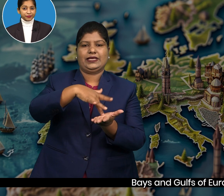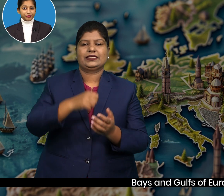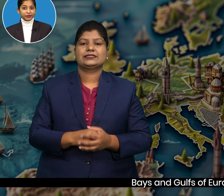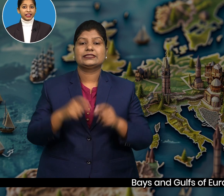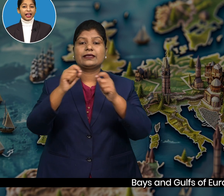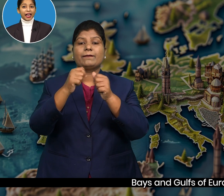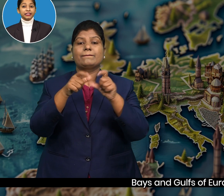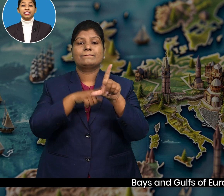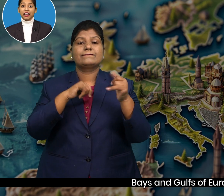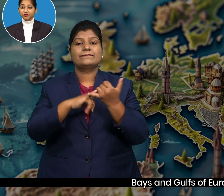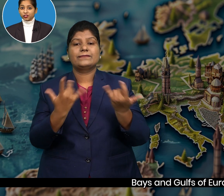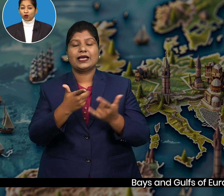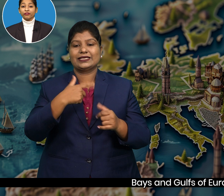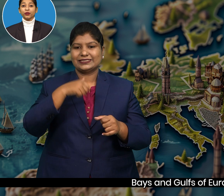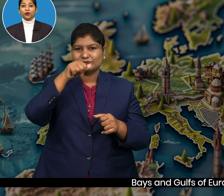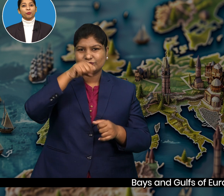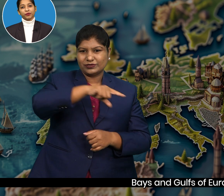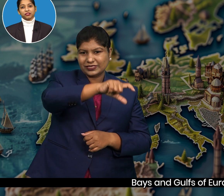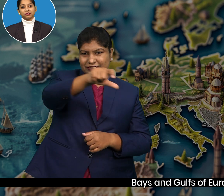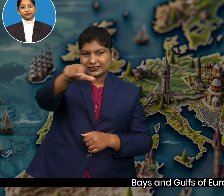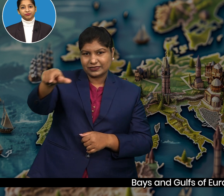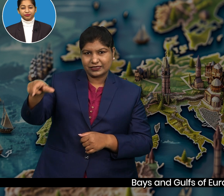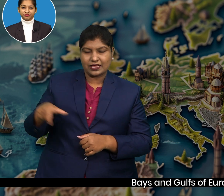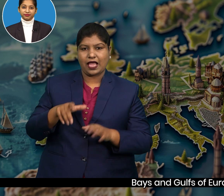bays and gulfs of Europe.